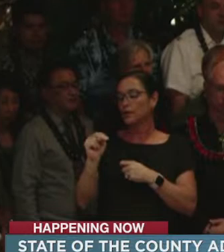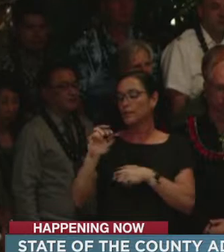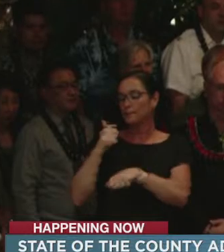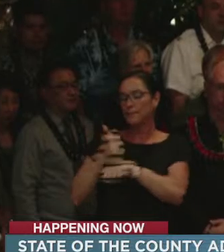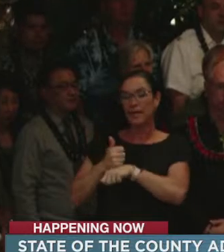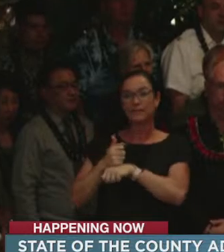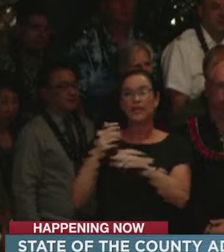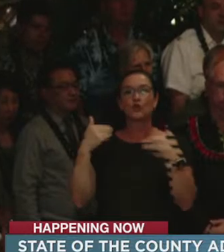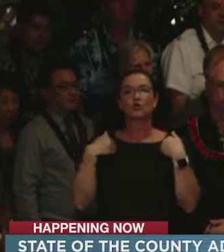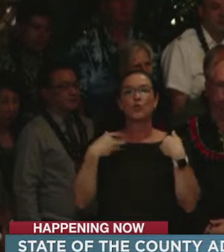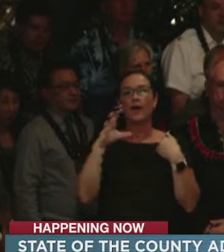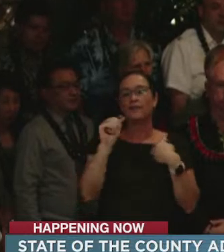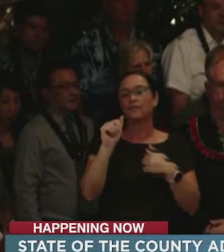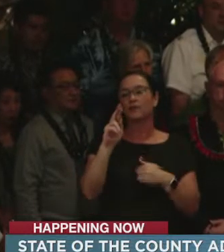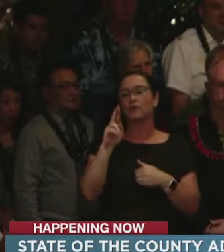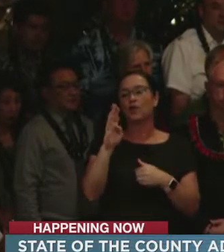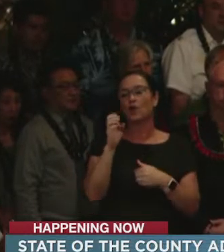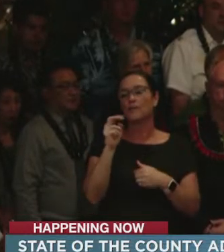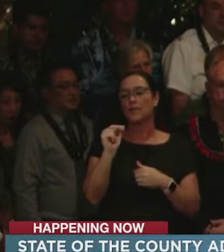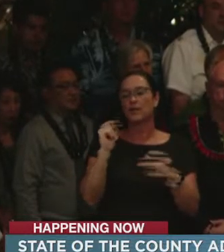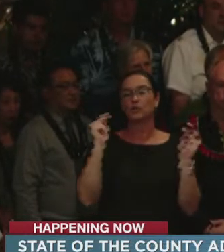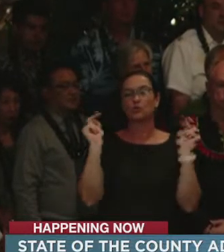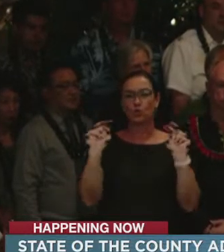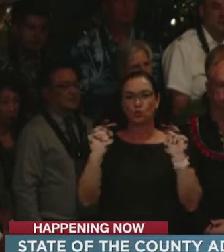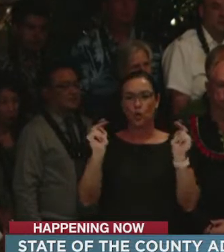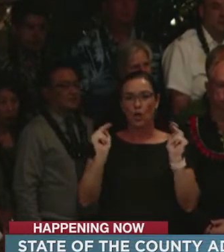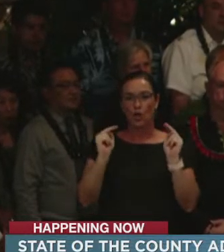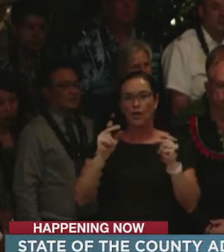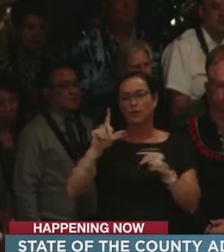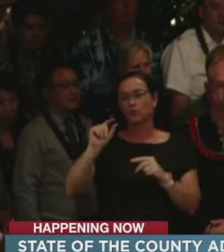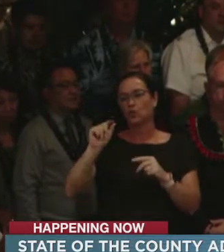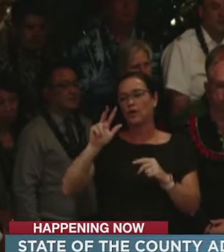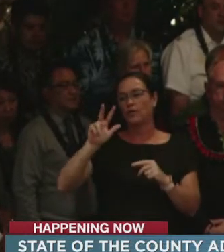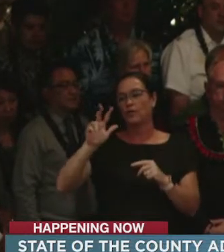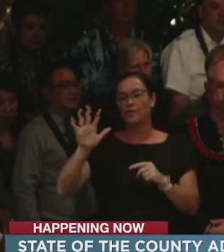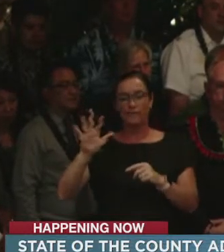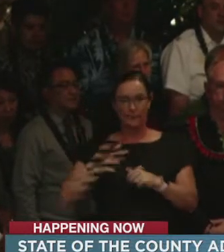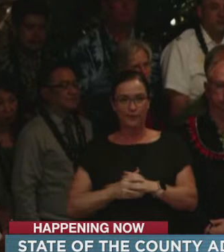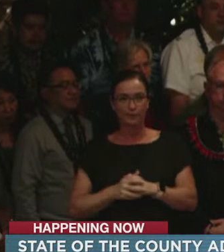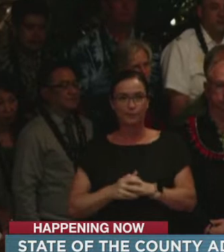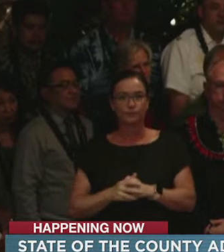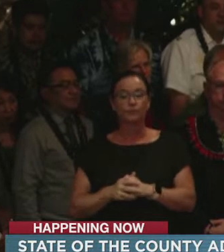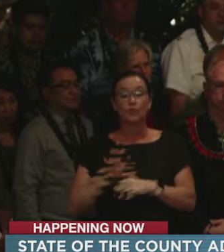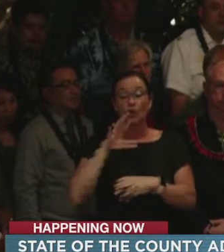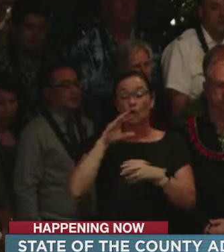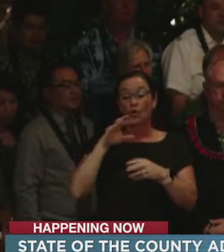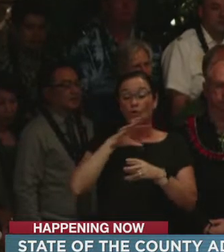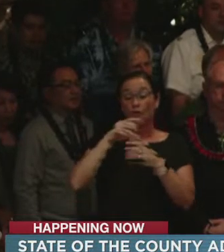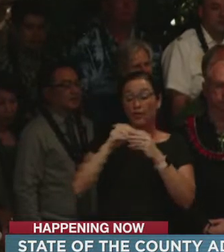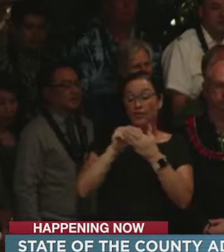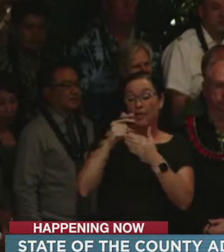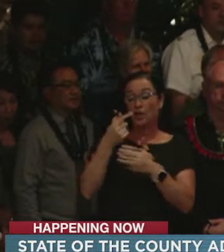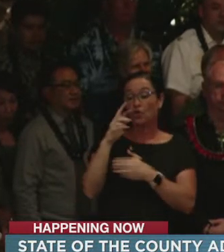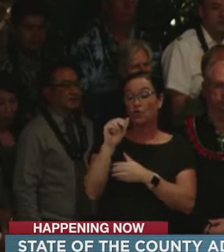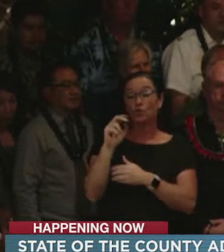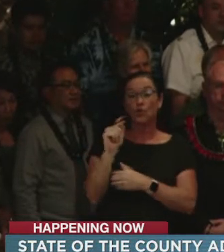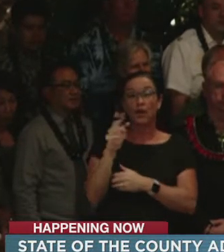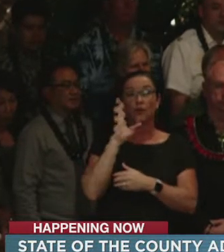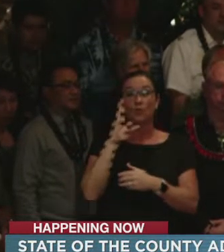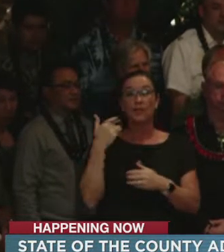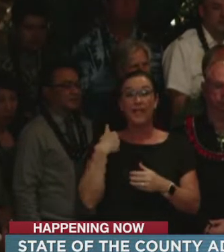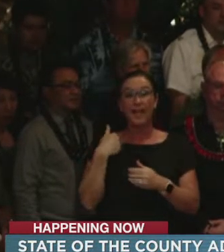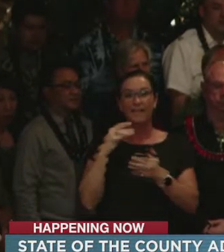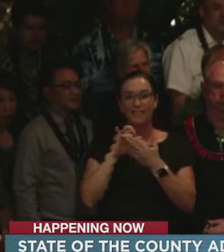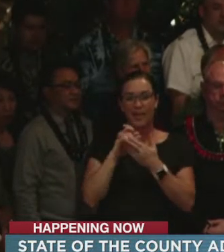neutrality by 2035. With this grant, we'll be part of a team that will pilot hydrogen